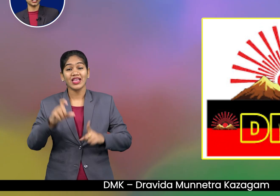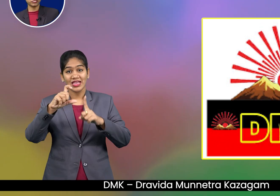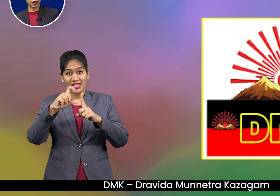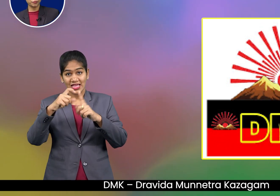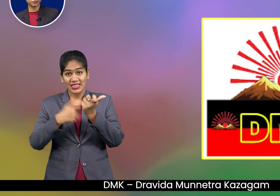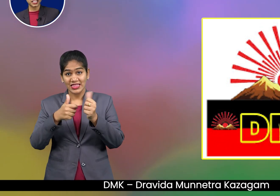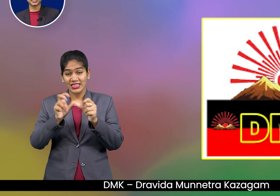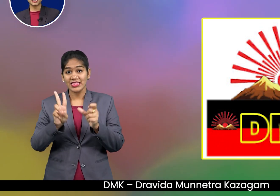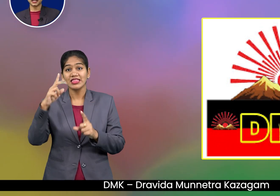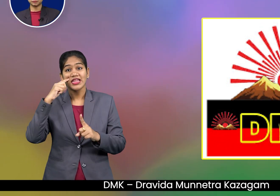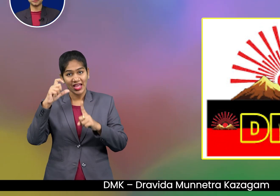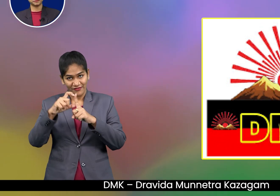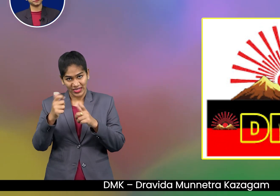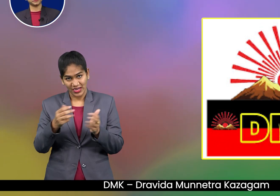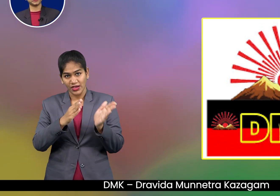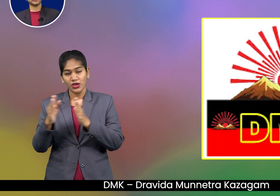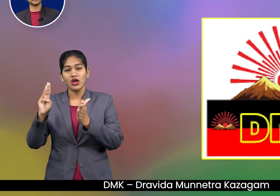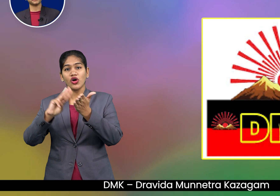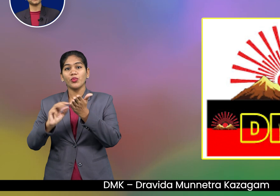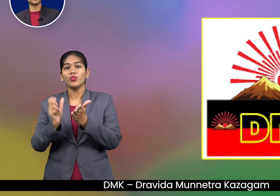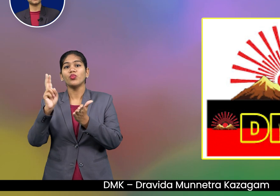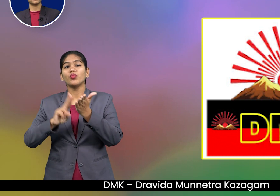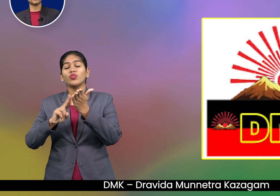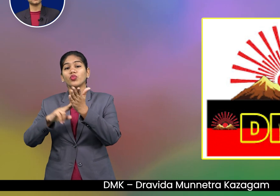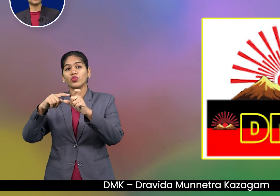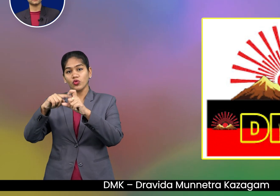Dravida Munendra Kadakam,